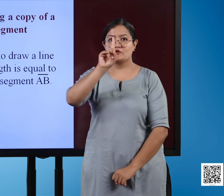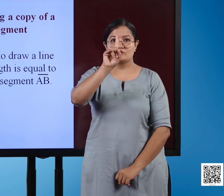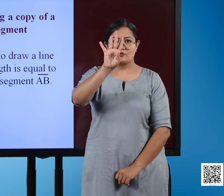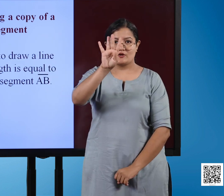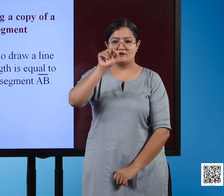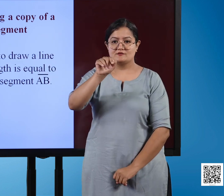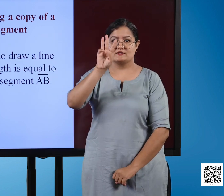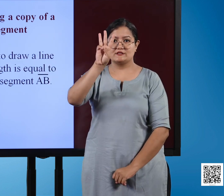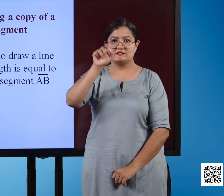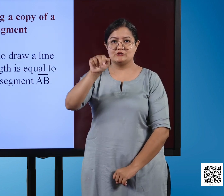(14.3.2)